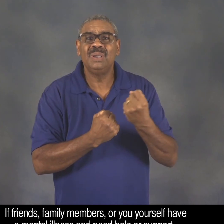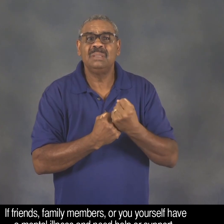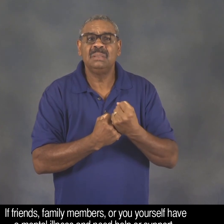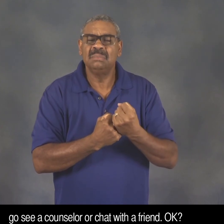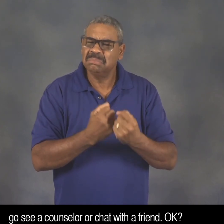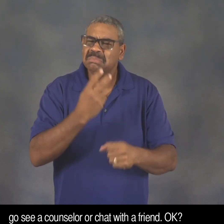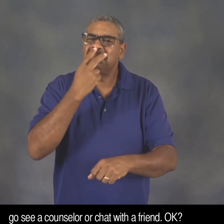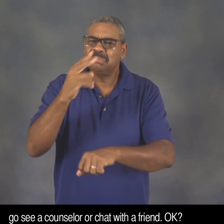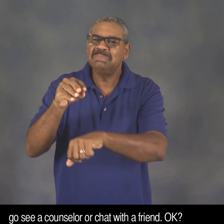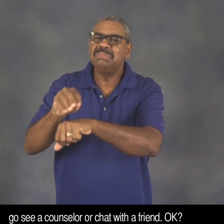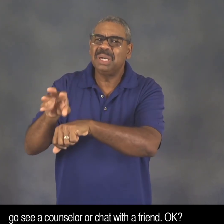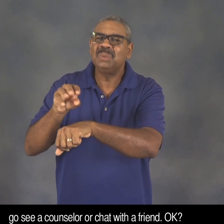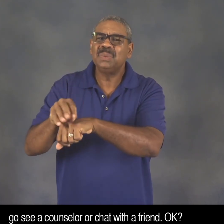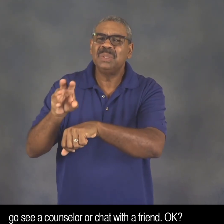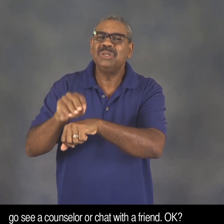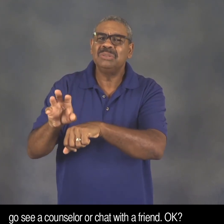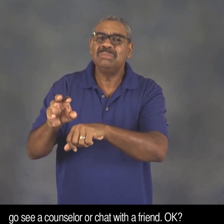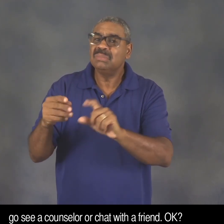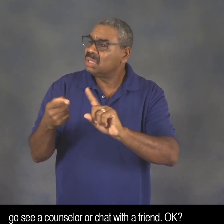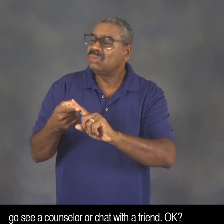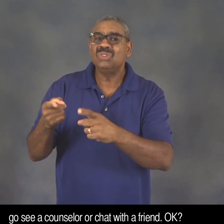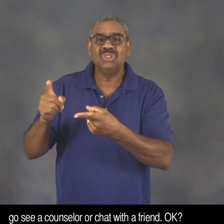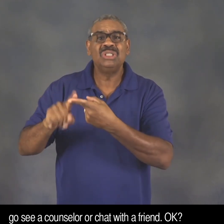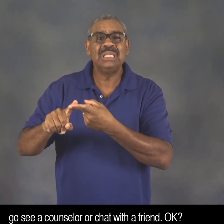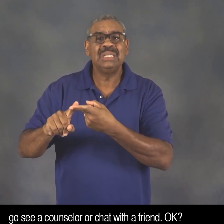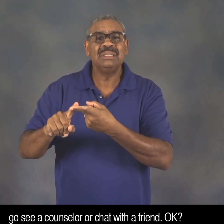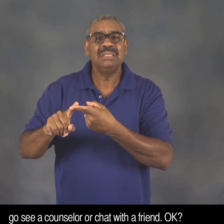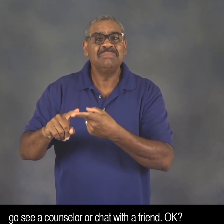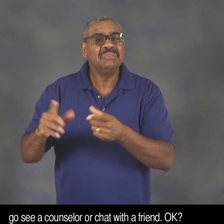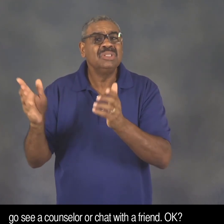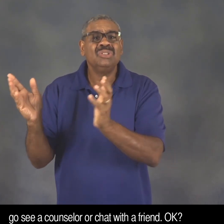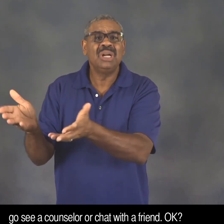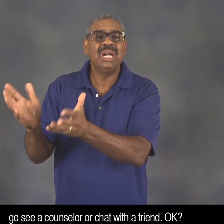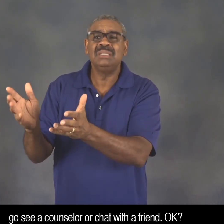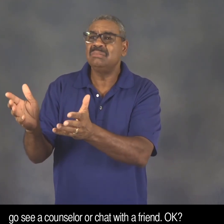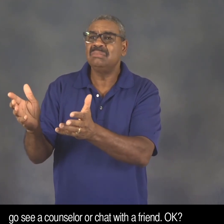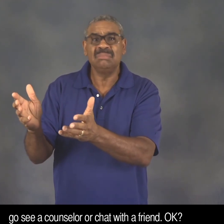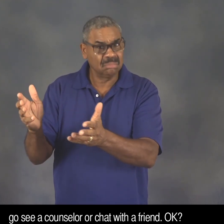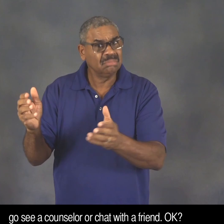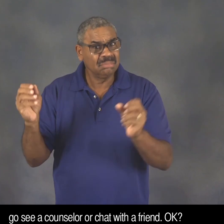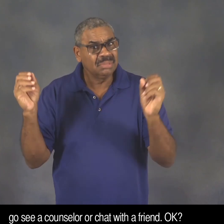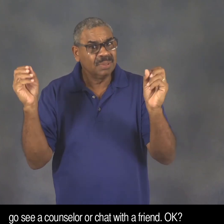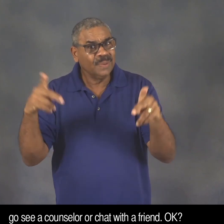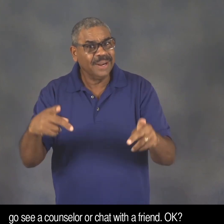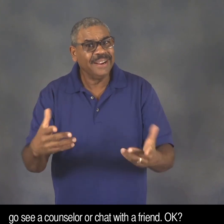support, go see a counselor or chat with a friend. Okay?